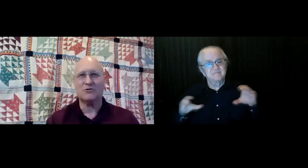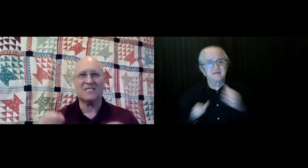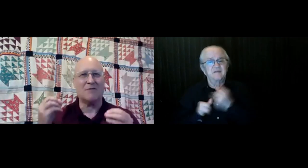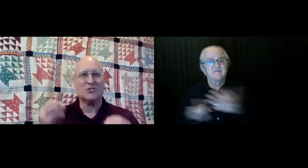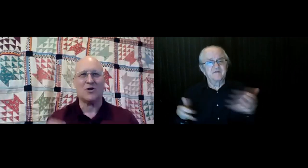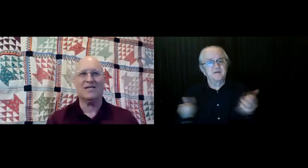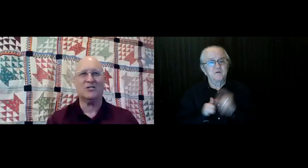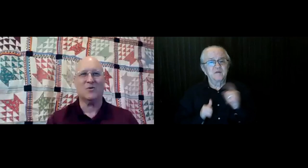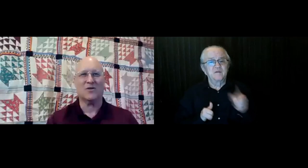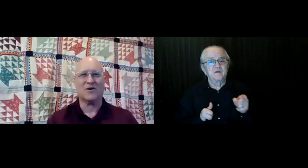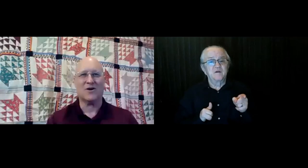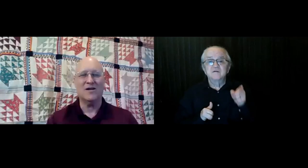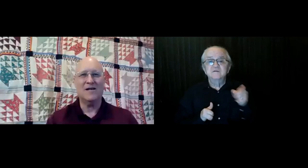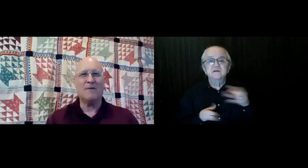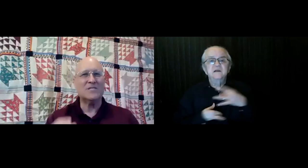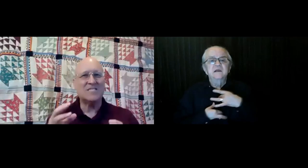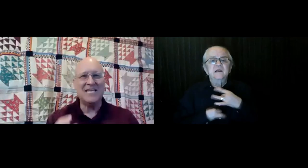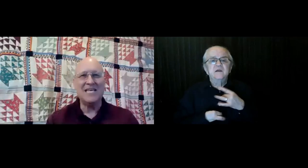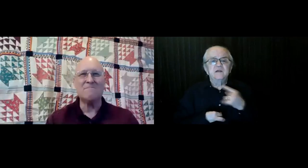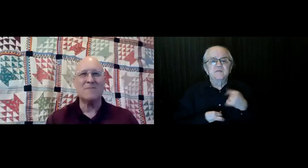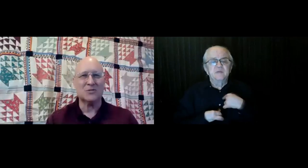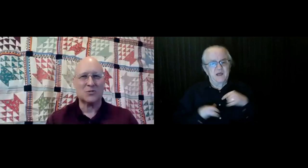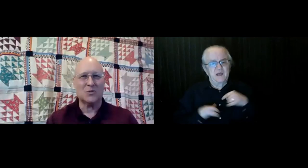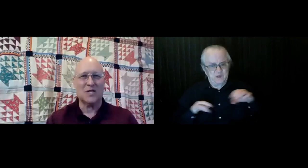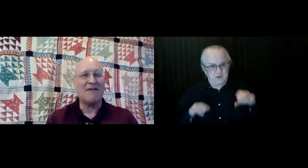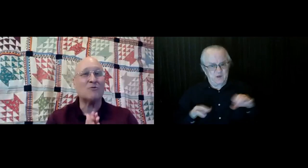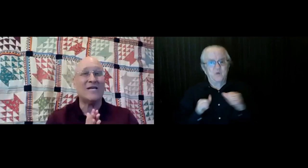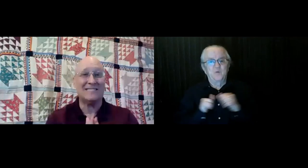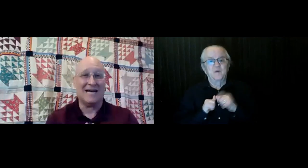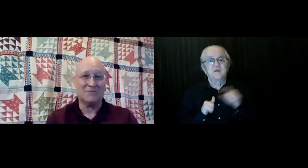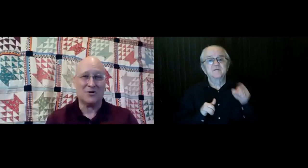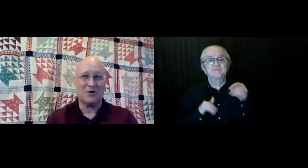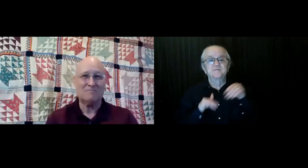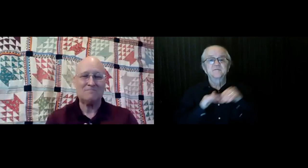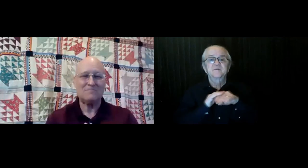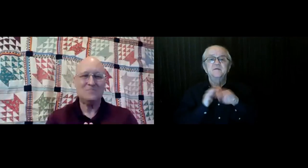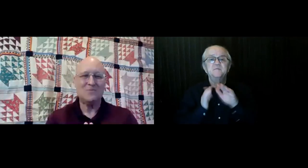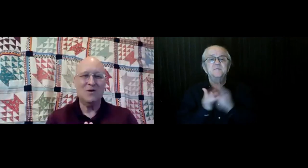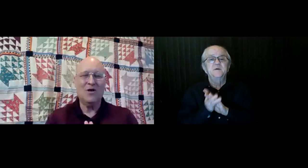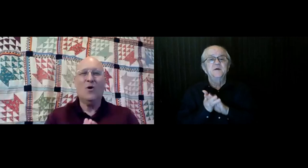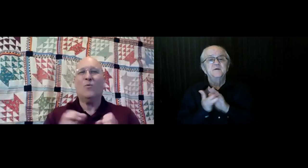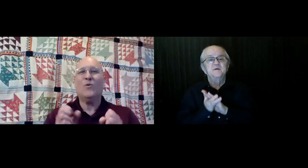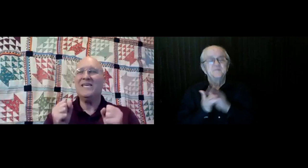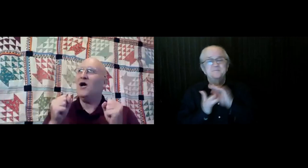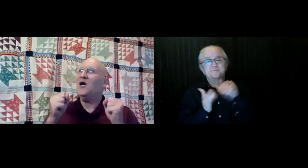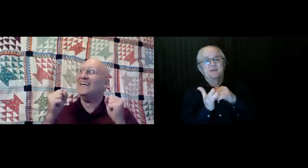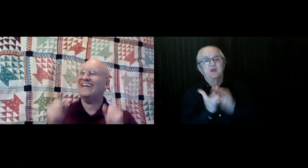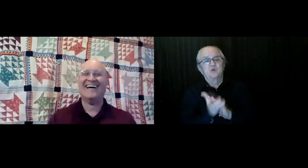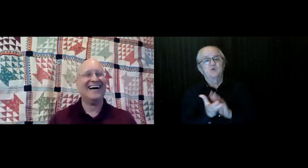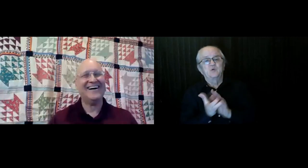an interest, I was trying to do it with her. And when Cindy hit middle school, after we adopted her,